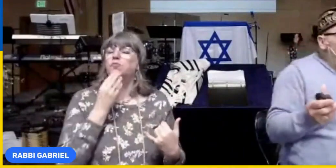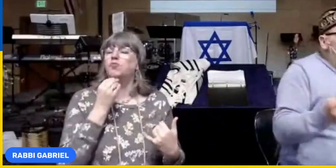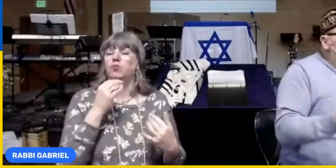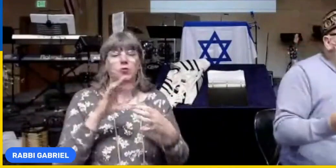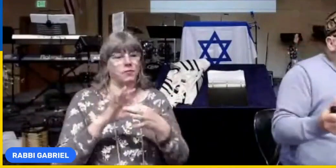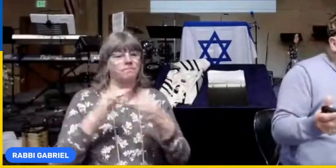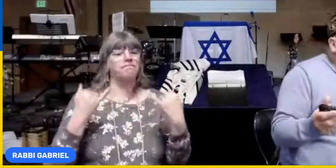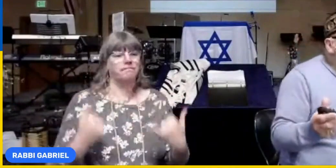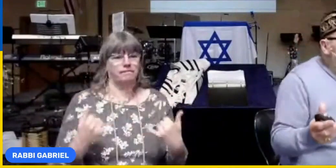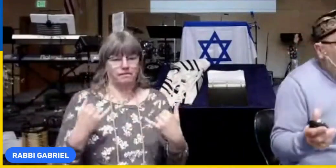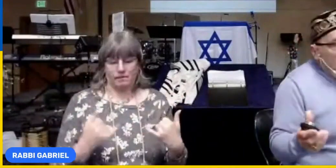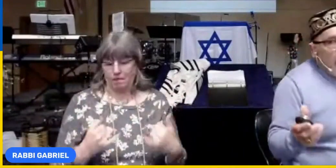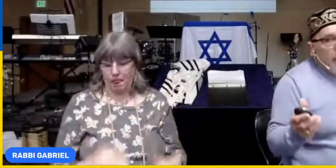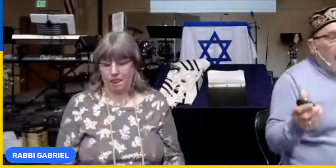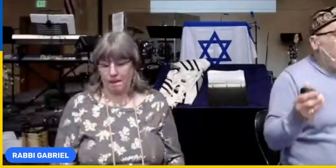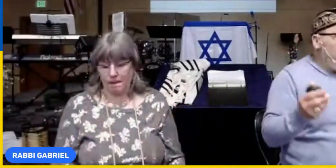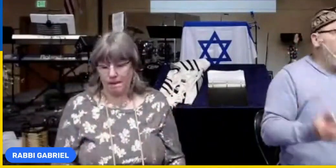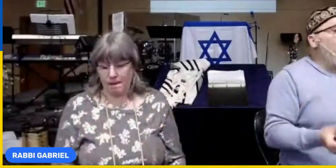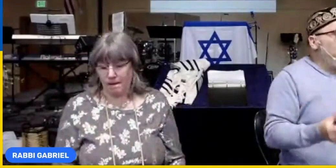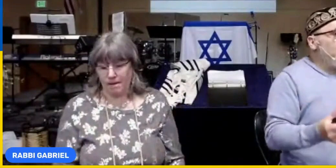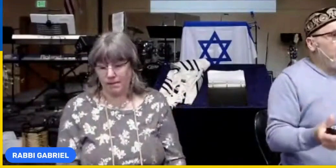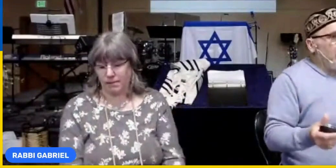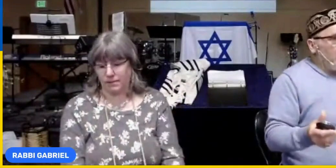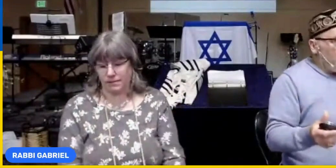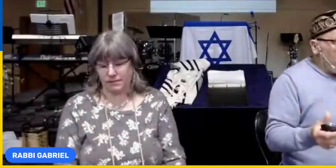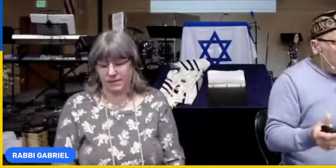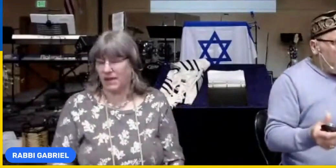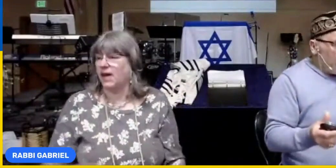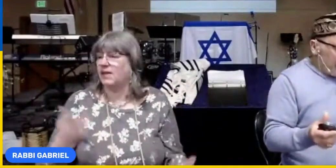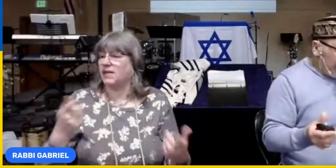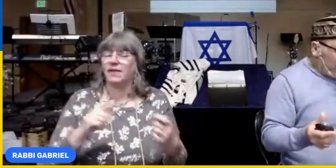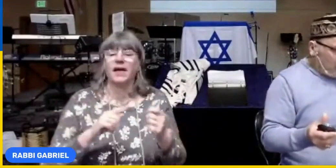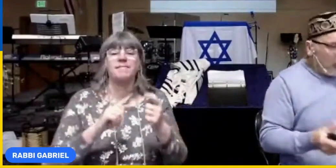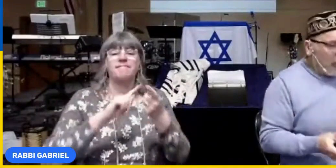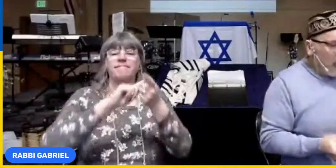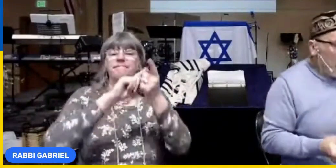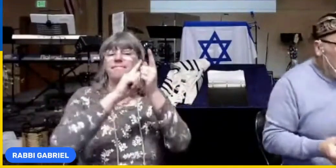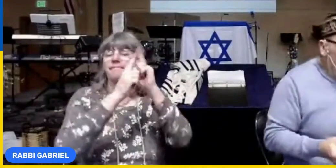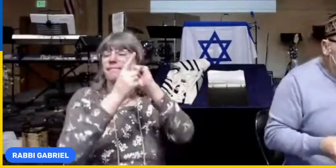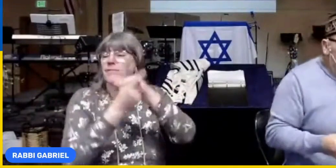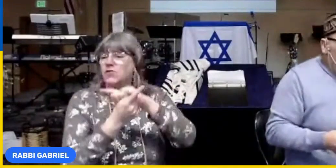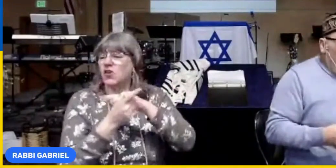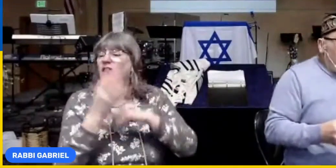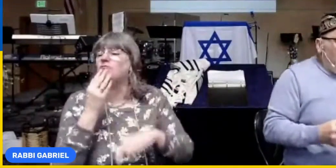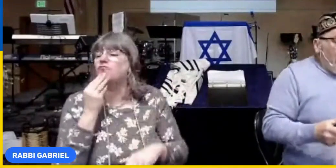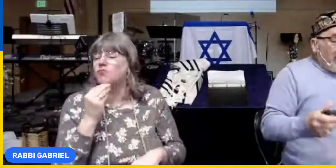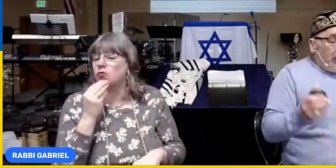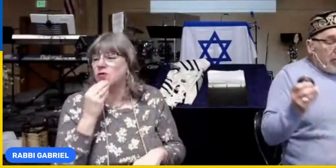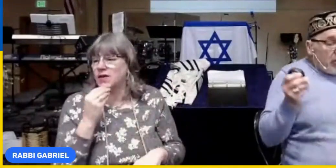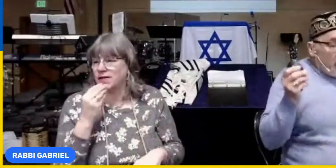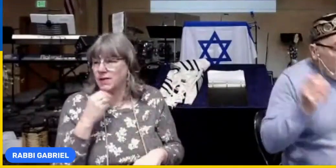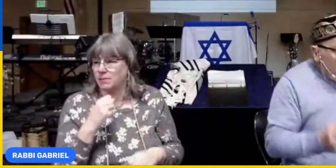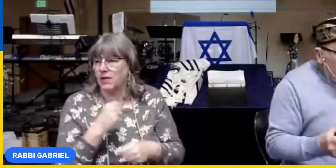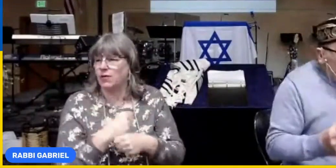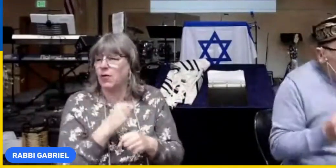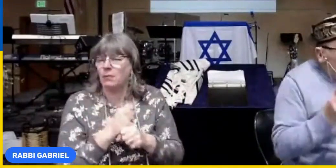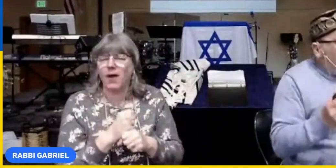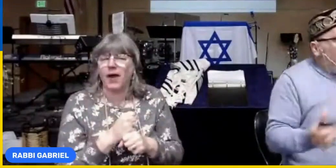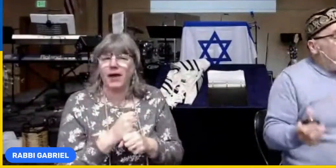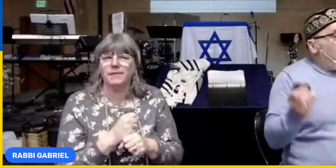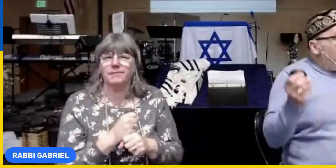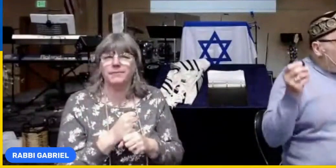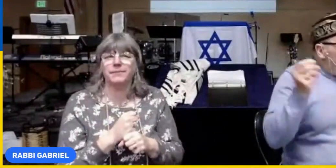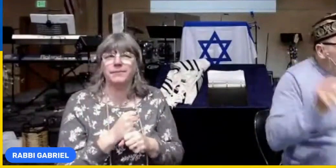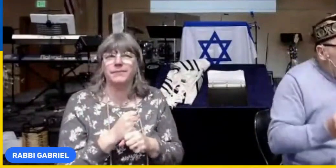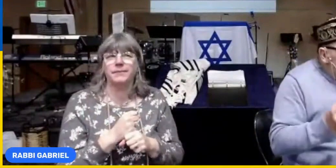Judaism, called today Reform Judaism. So, actually, there was so much,